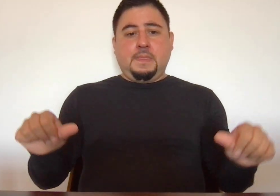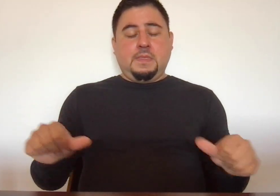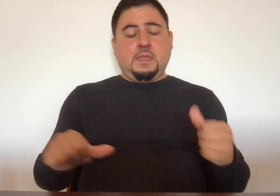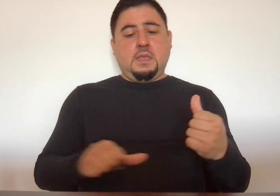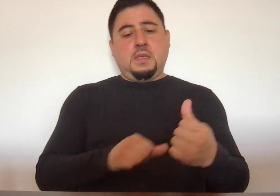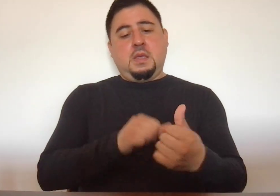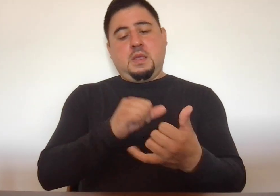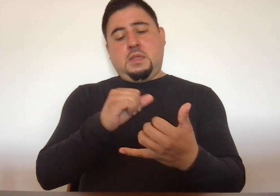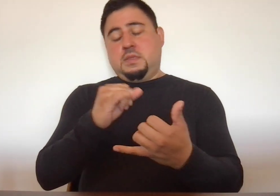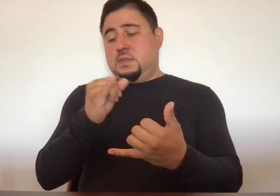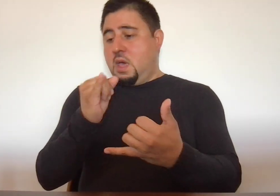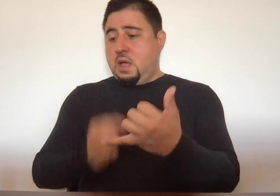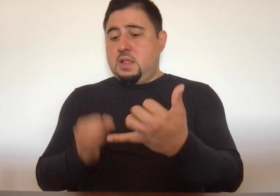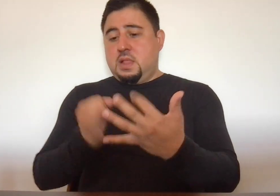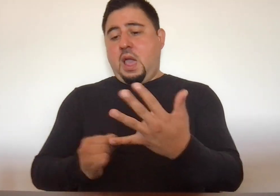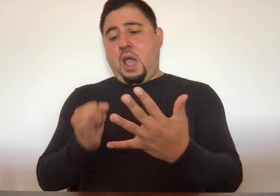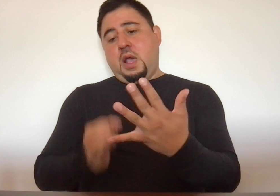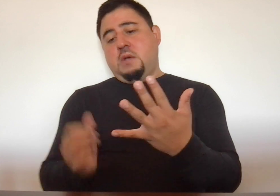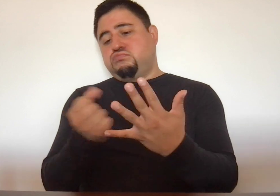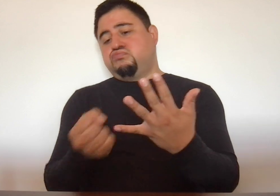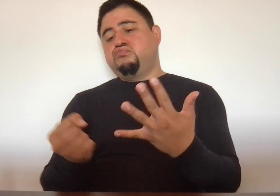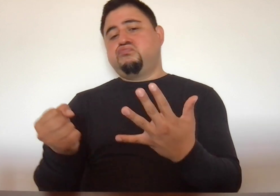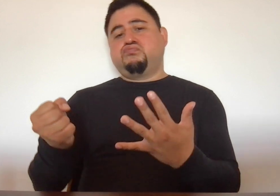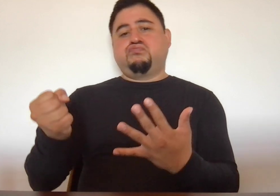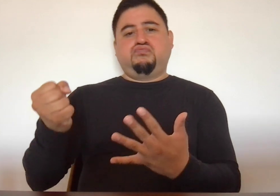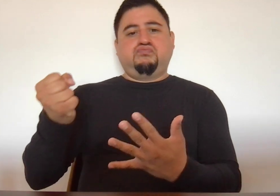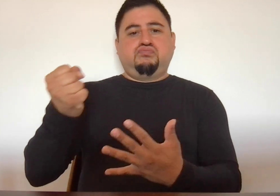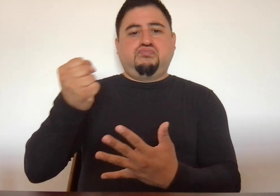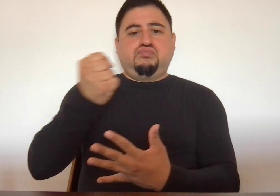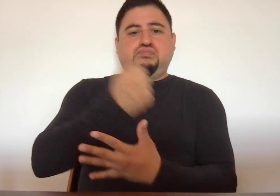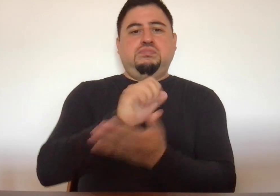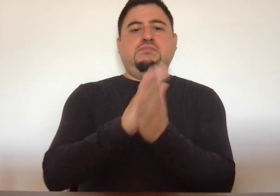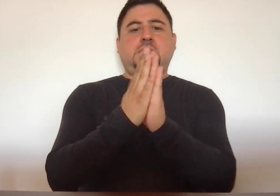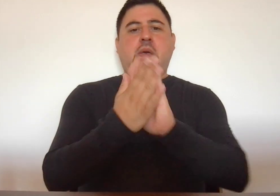the last shall be first, hoy de